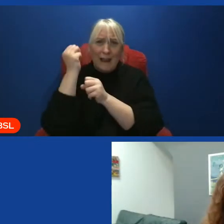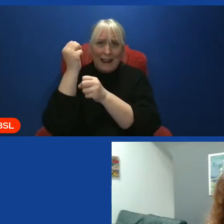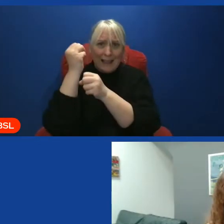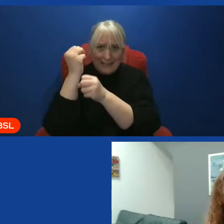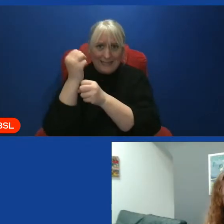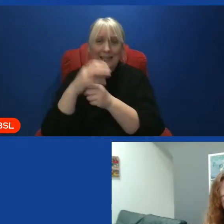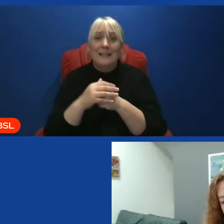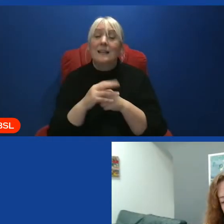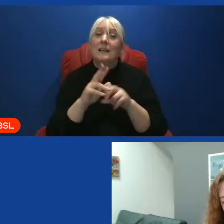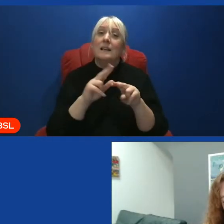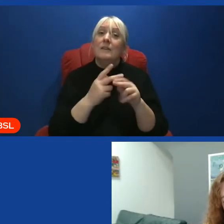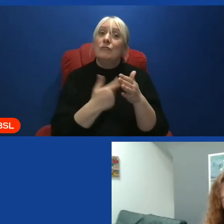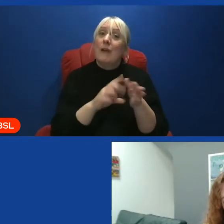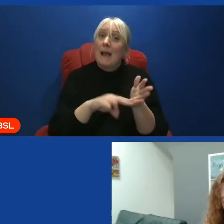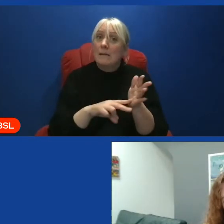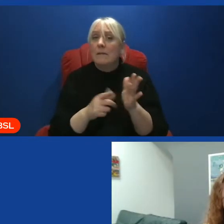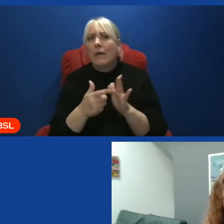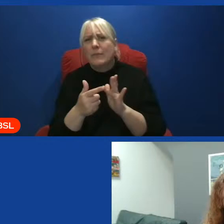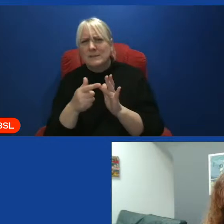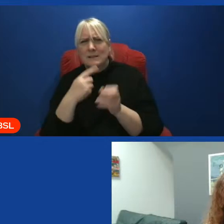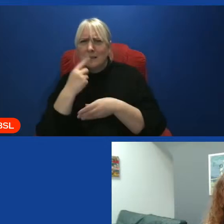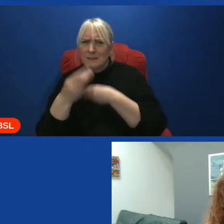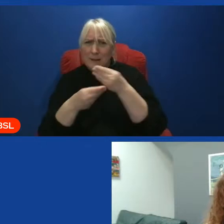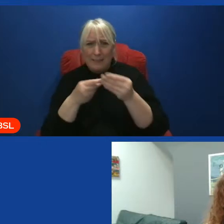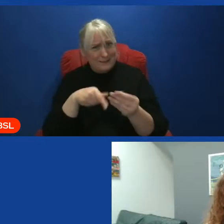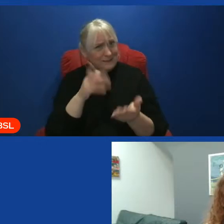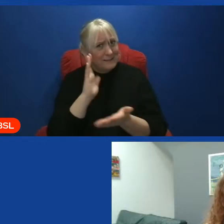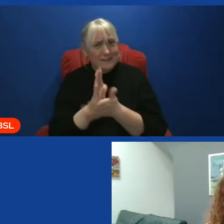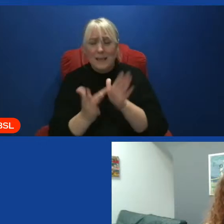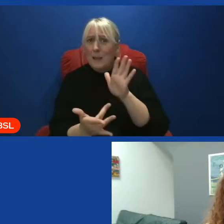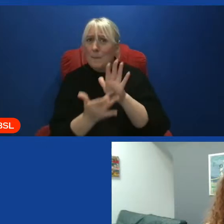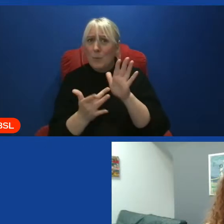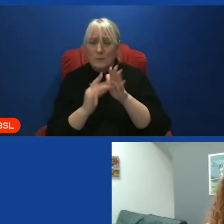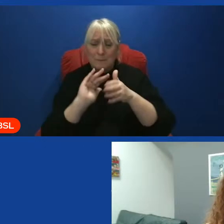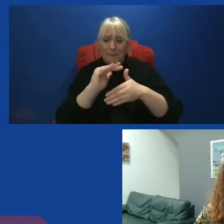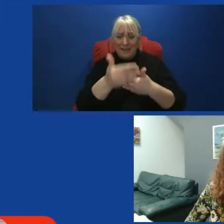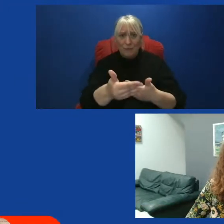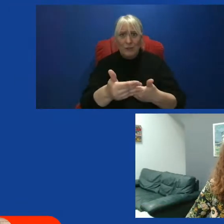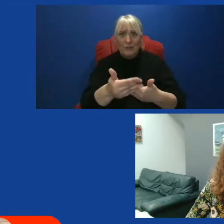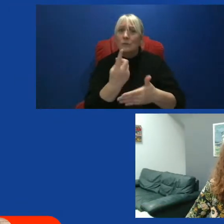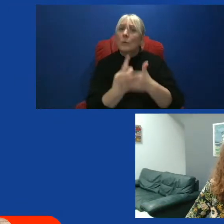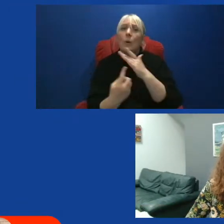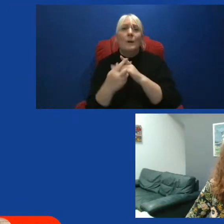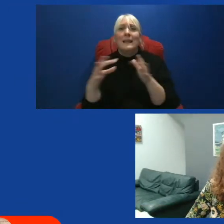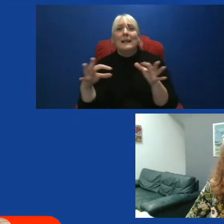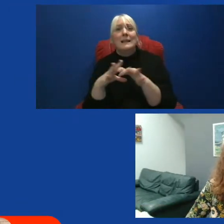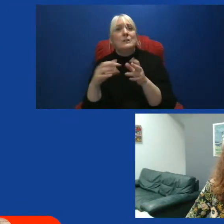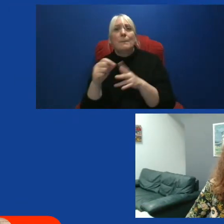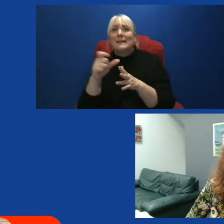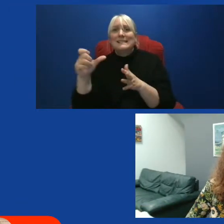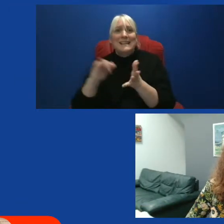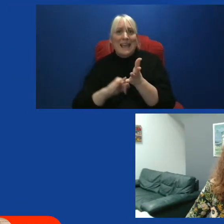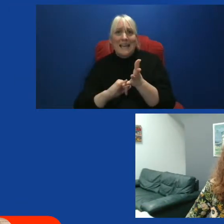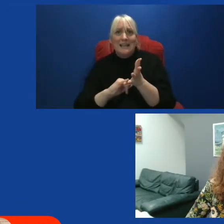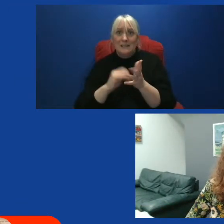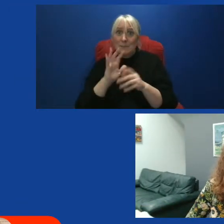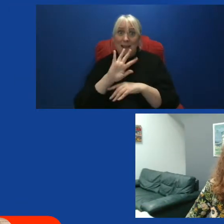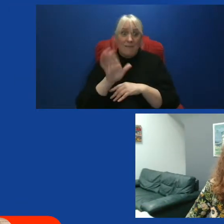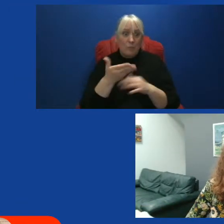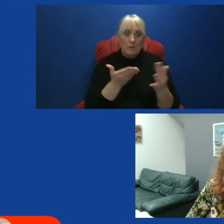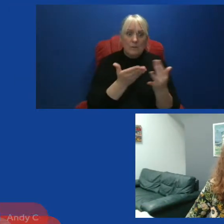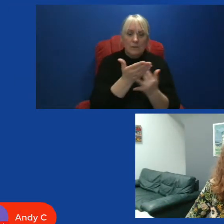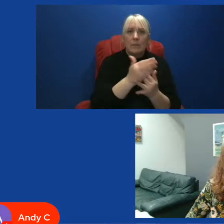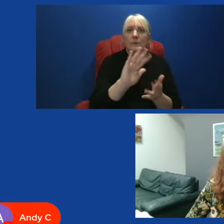Fran and others have said, that this is such a crucial period in this campaign, not just for PCS, but for everybody who uses the